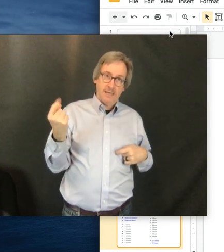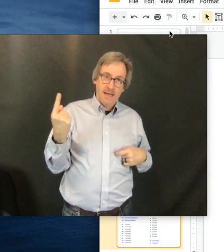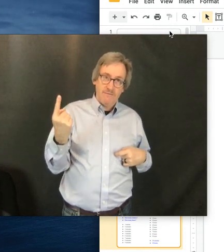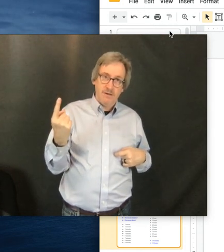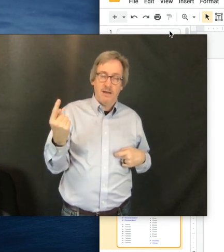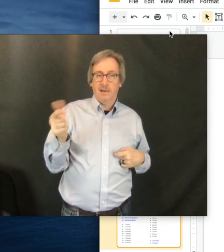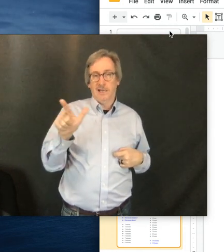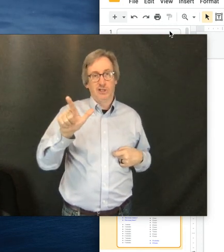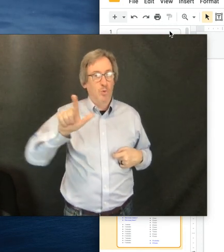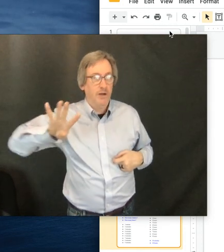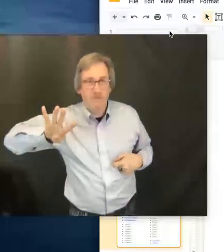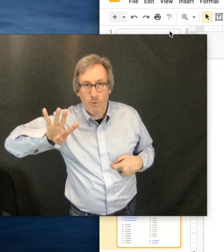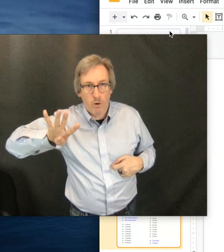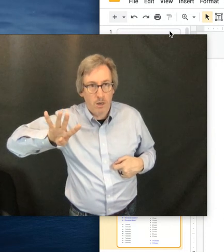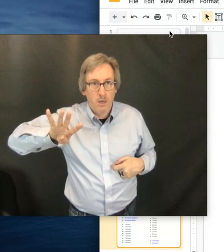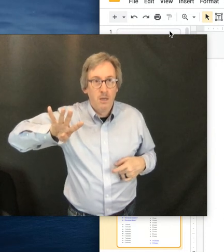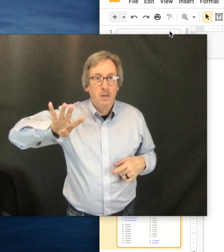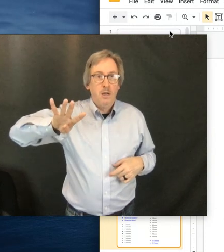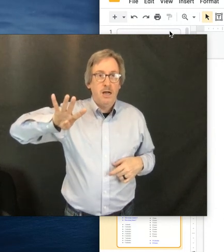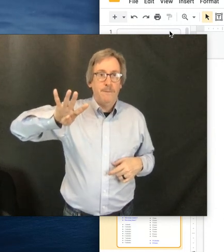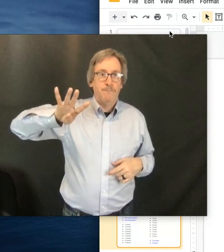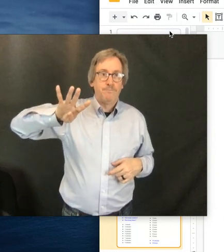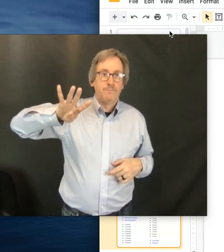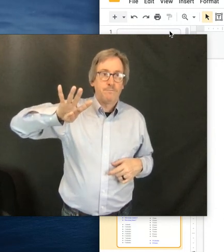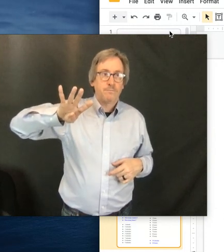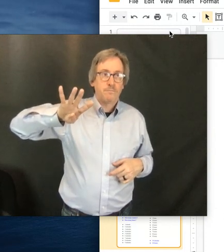not like 11, not like 24.